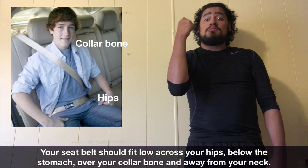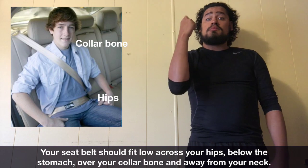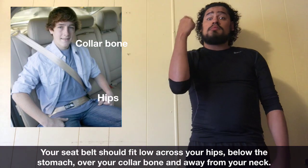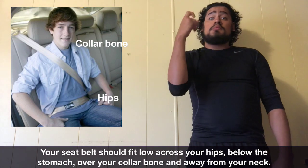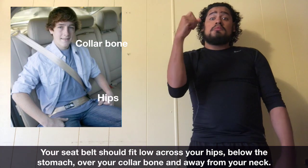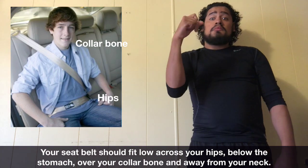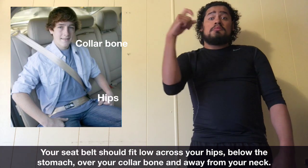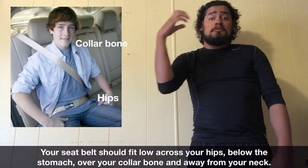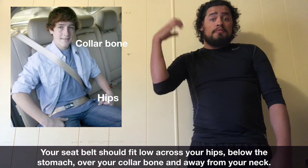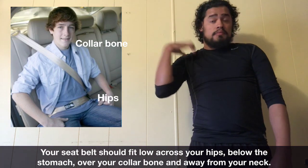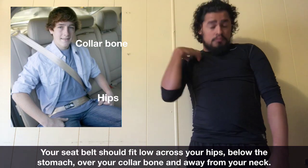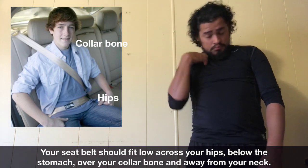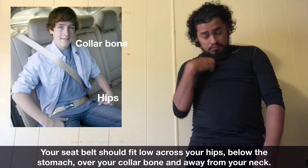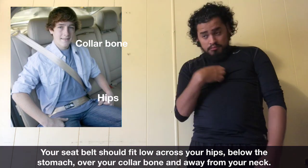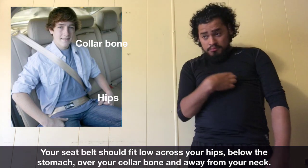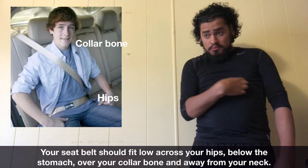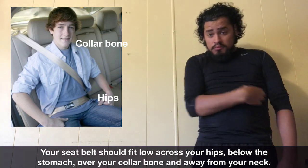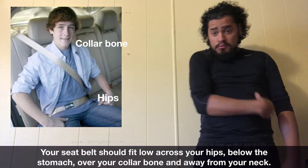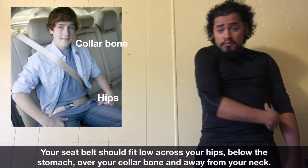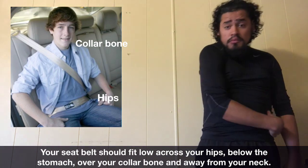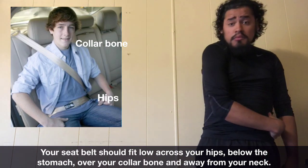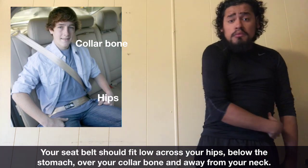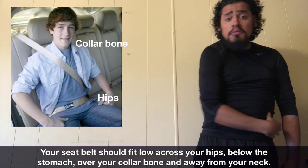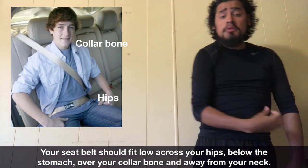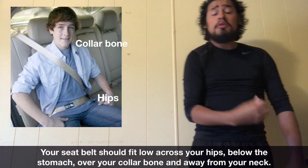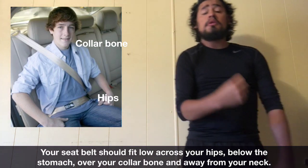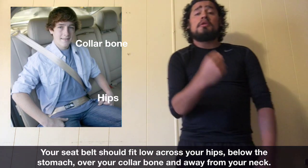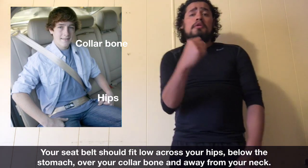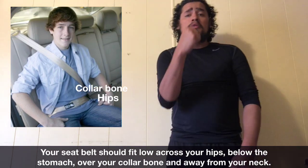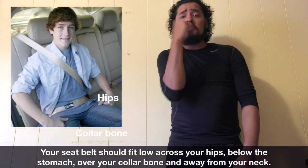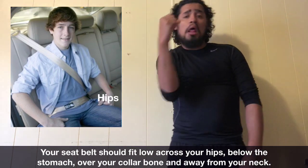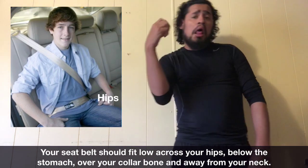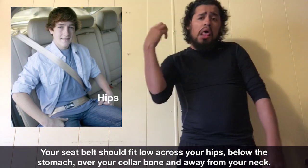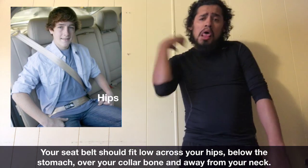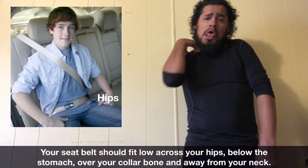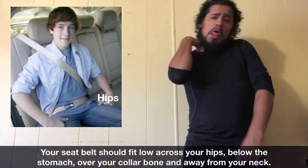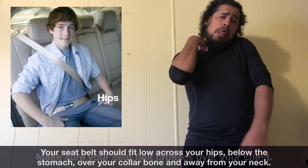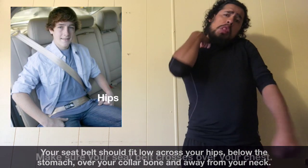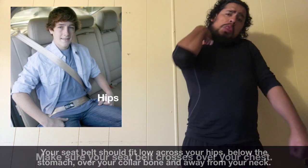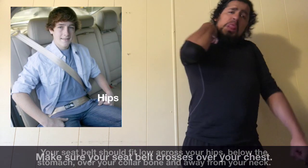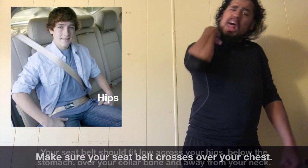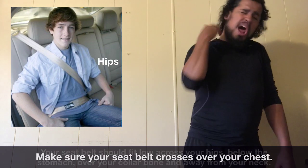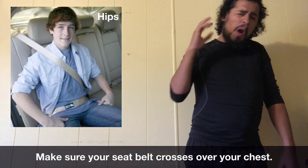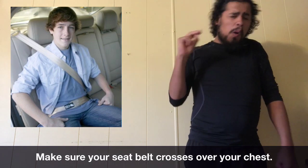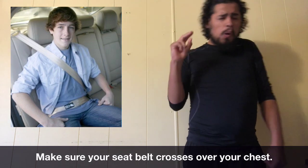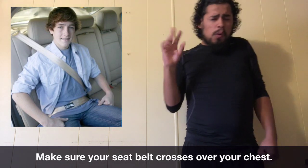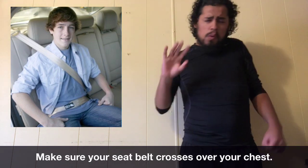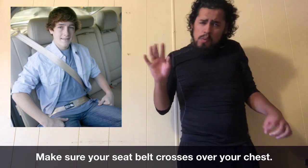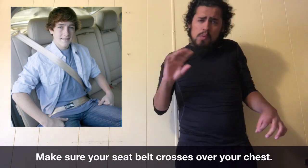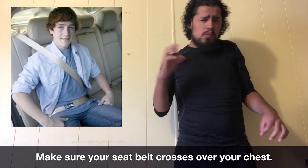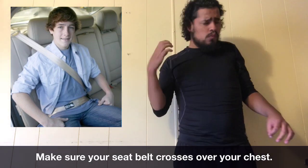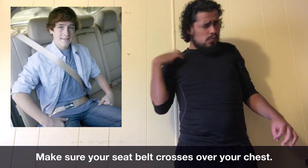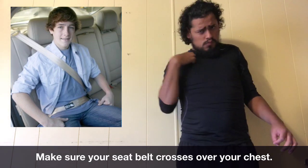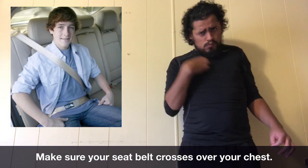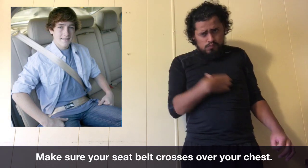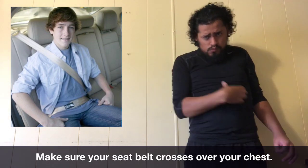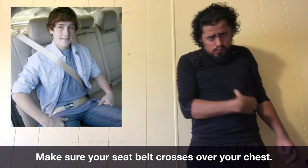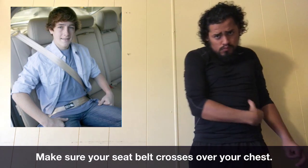stomach, over your collarbone, and away from your neck. Make sure your